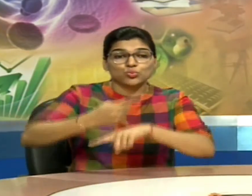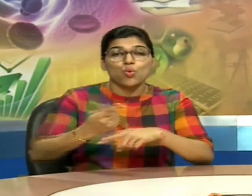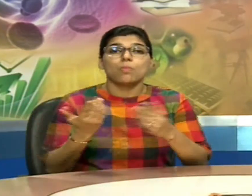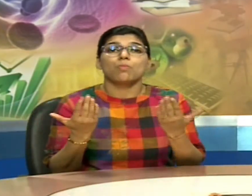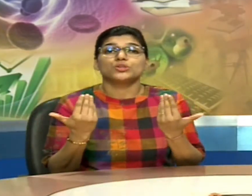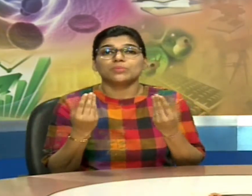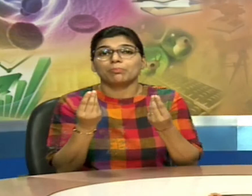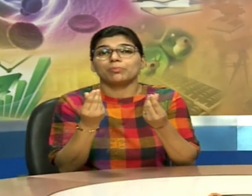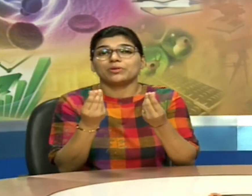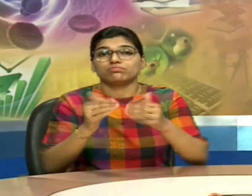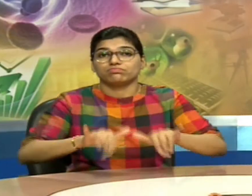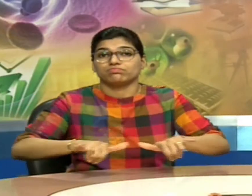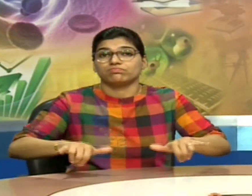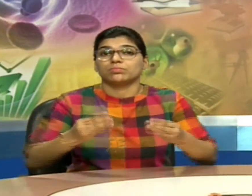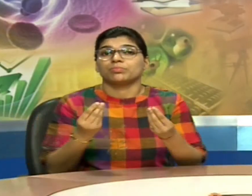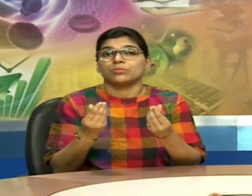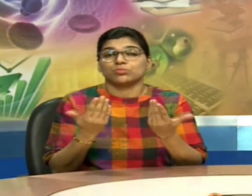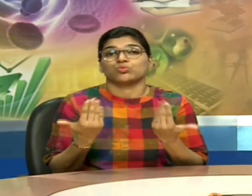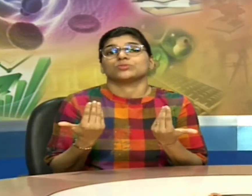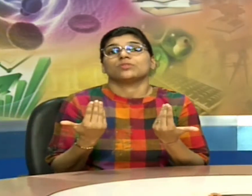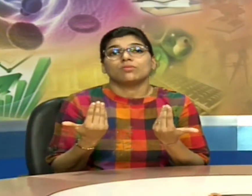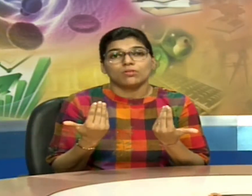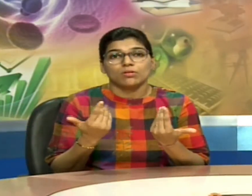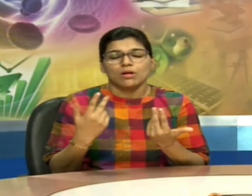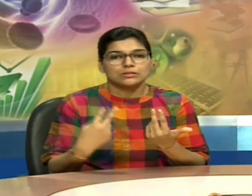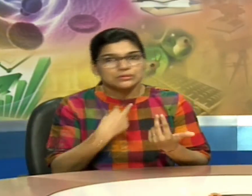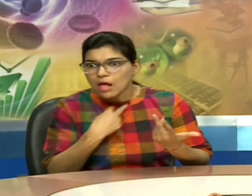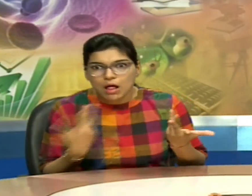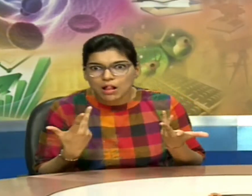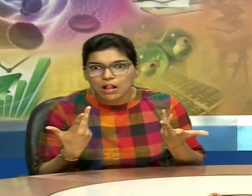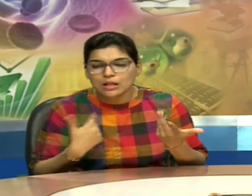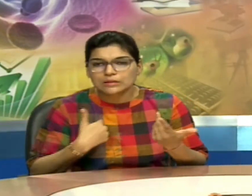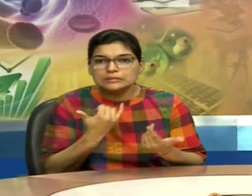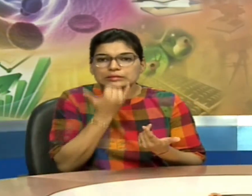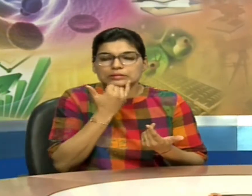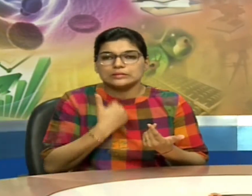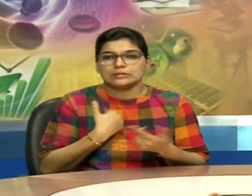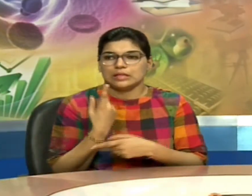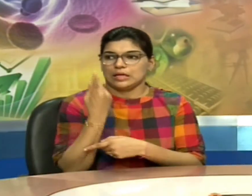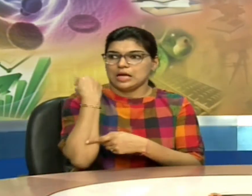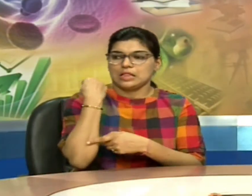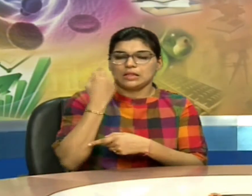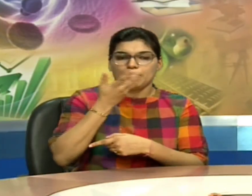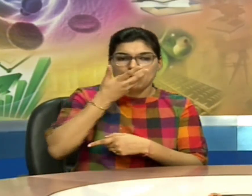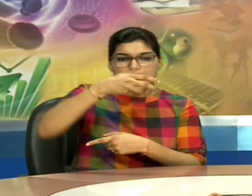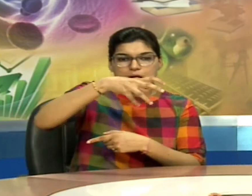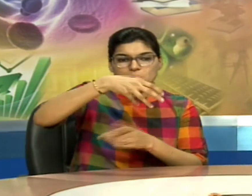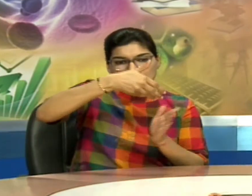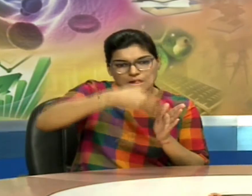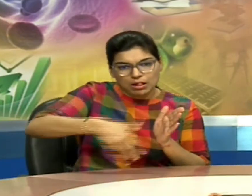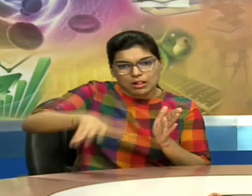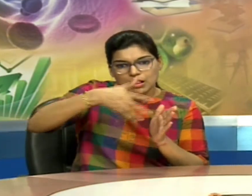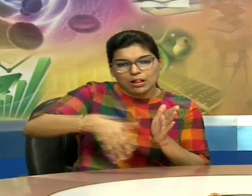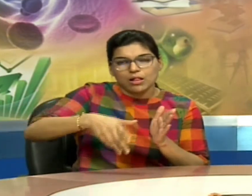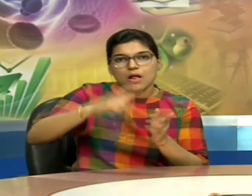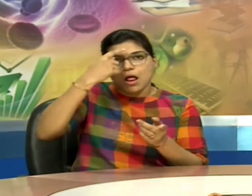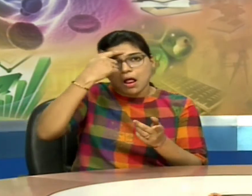today, then tomorrow, means in the coming time, there may be the situation that we live